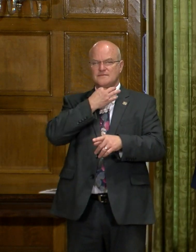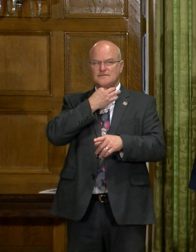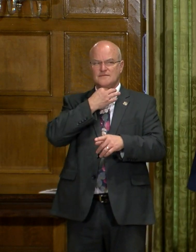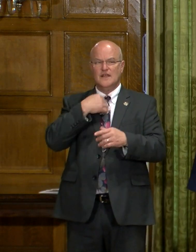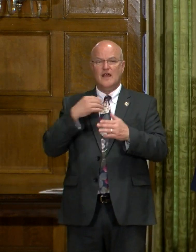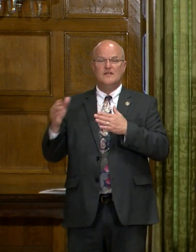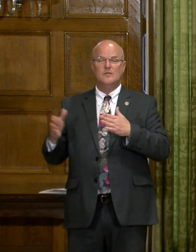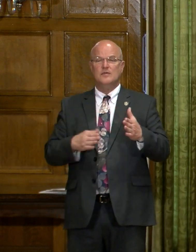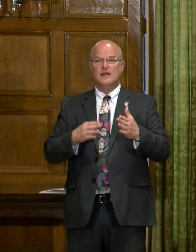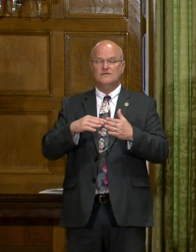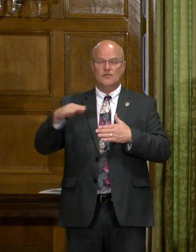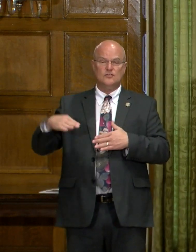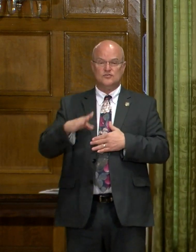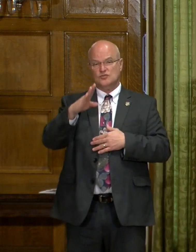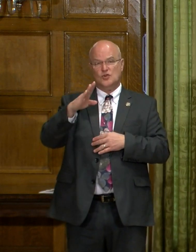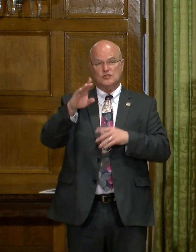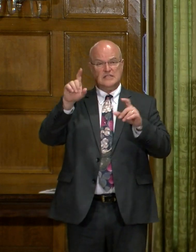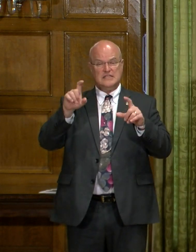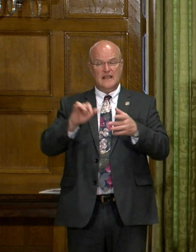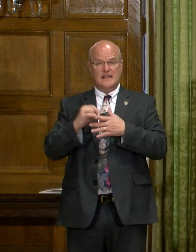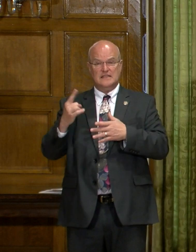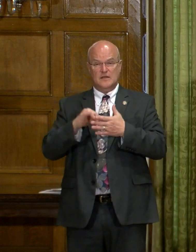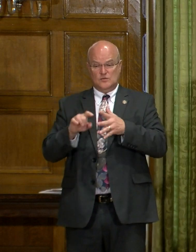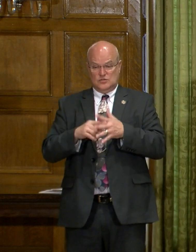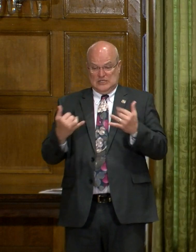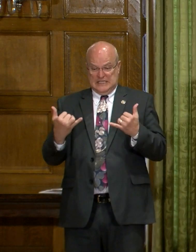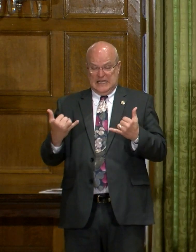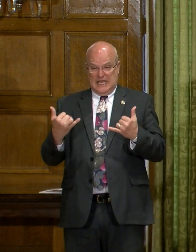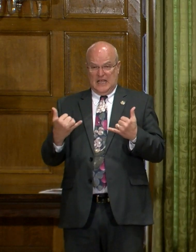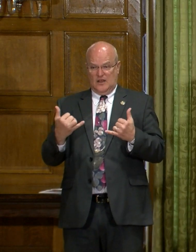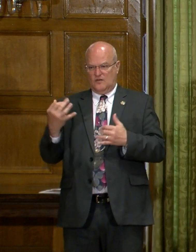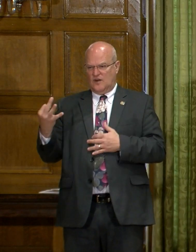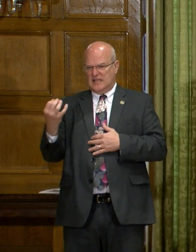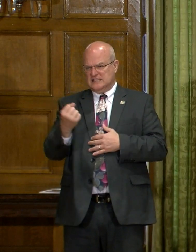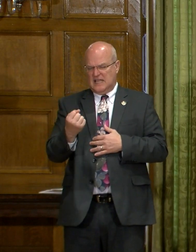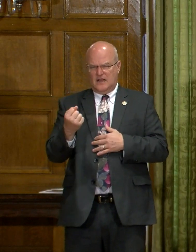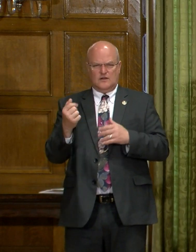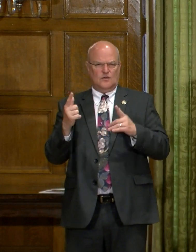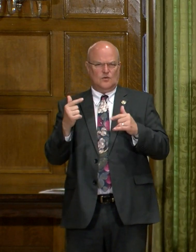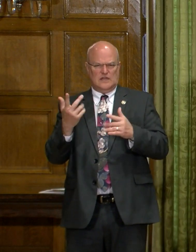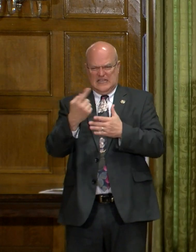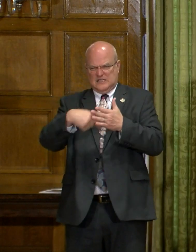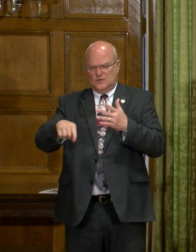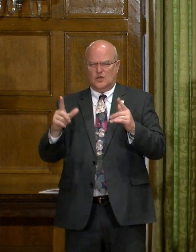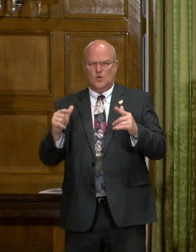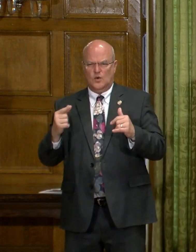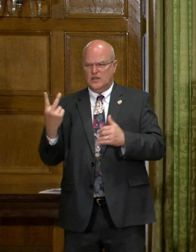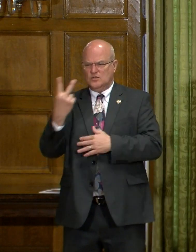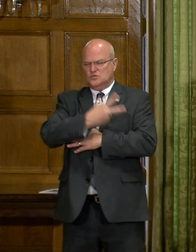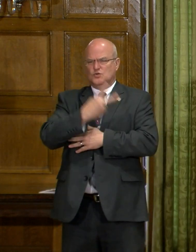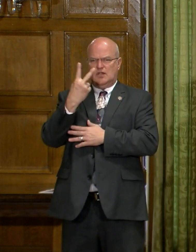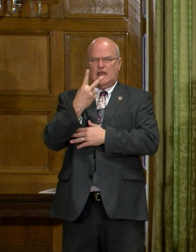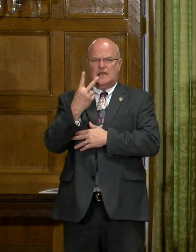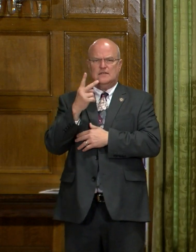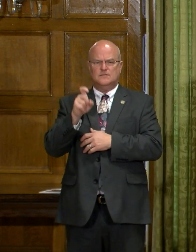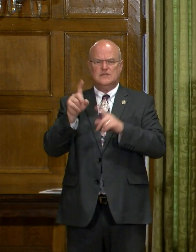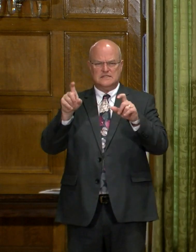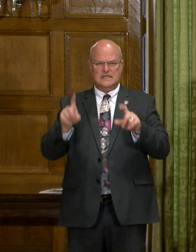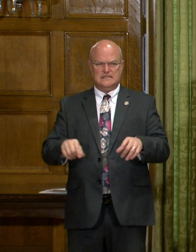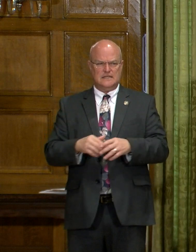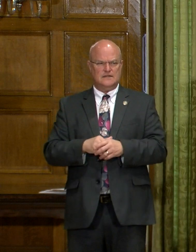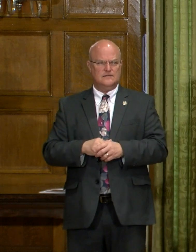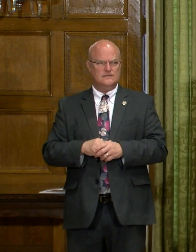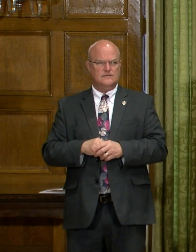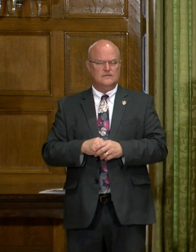do you have planned for the surge in testing? Is that something that starts today? Is that a Friday, Saturday thing, or is it early next week? When are the 2 days when everybody should get tested?